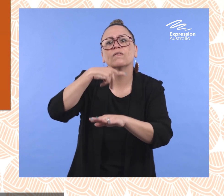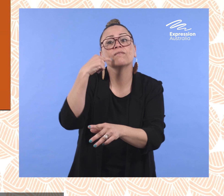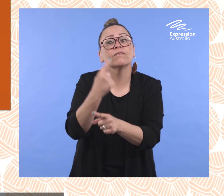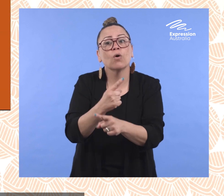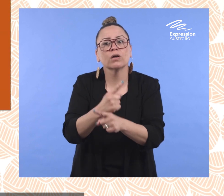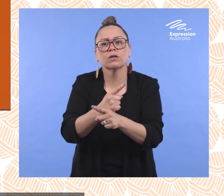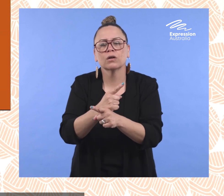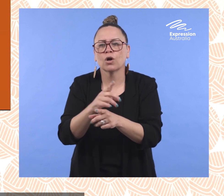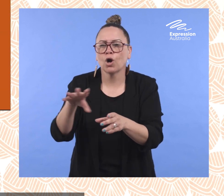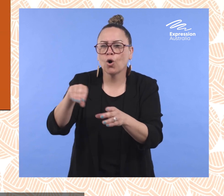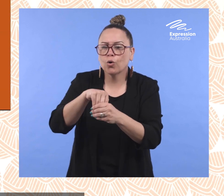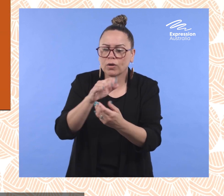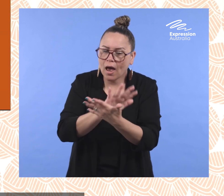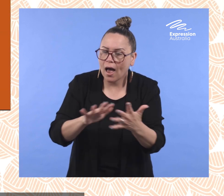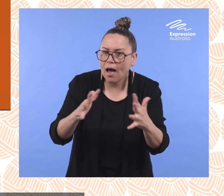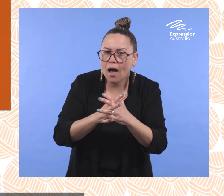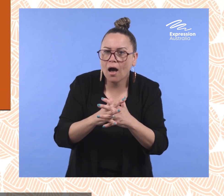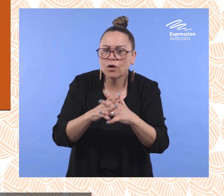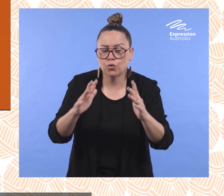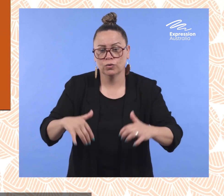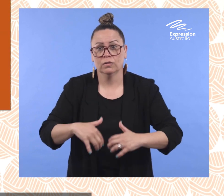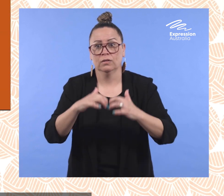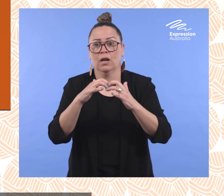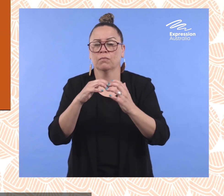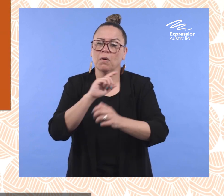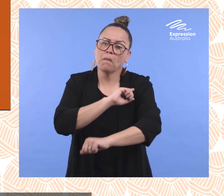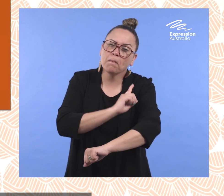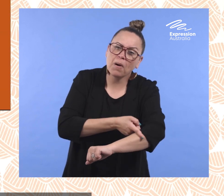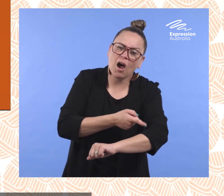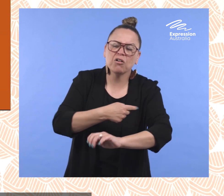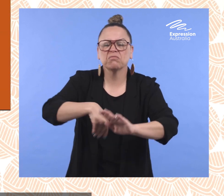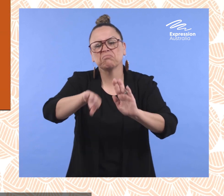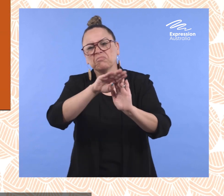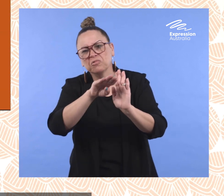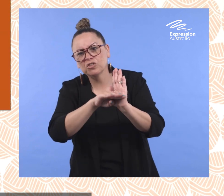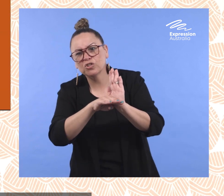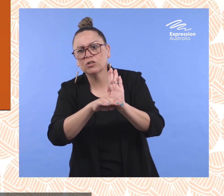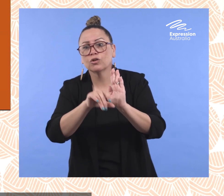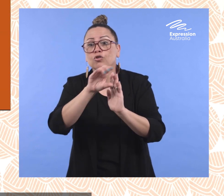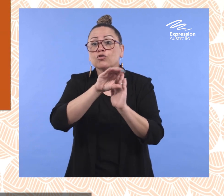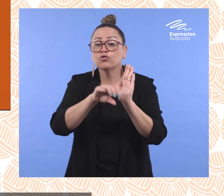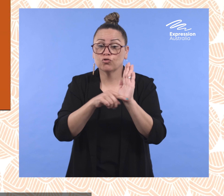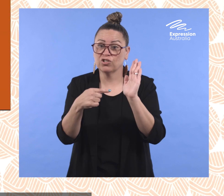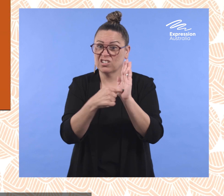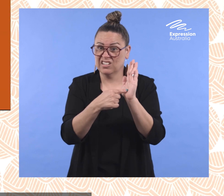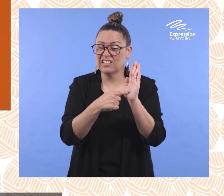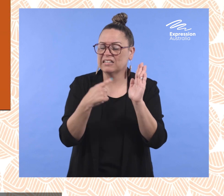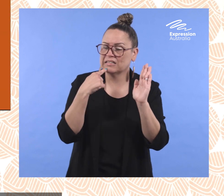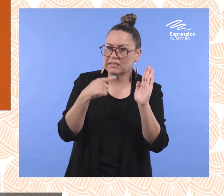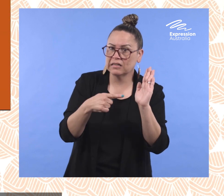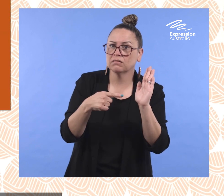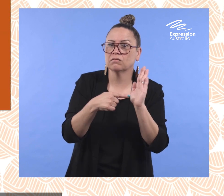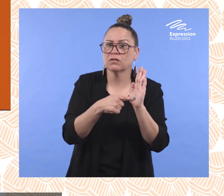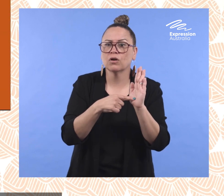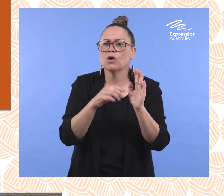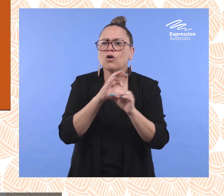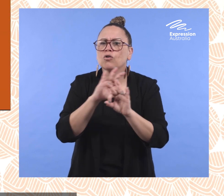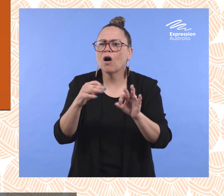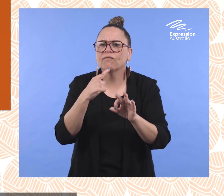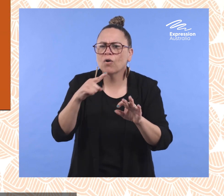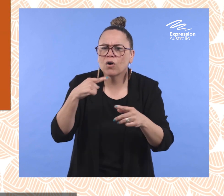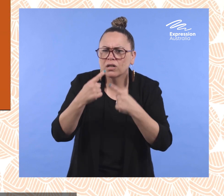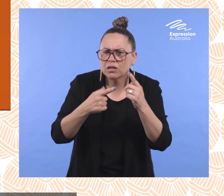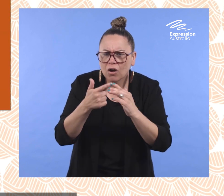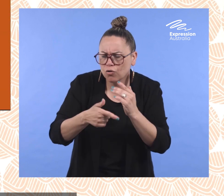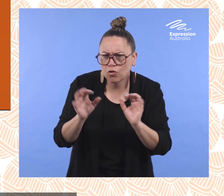its composition, functions, powers and procedures. So the Constitution is not a place for the detail, and again